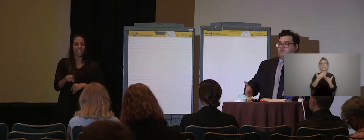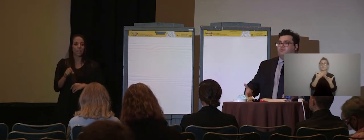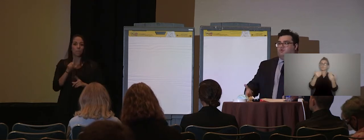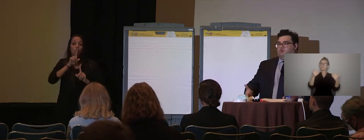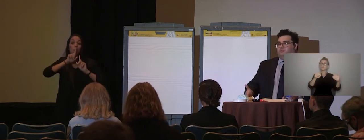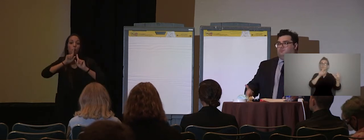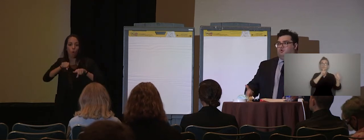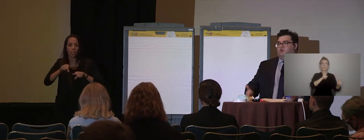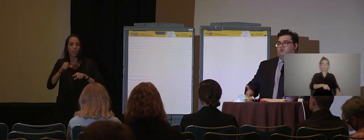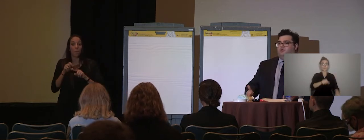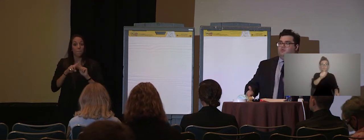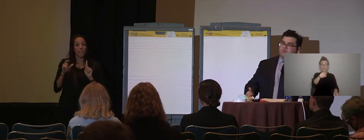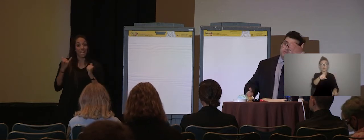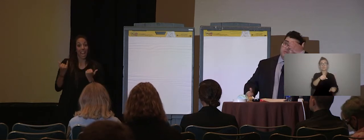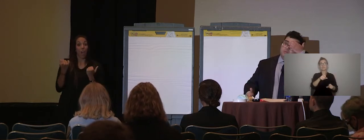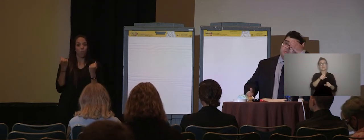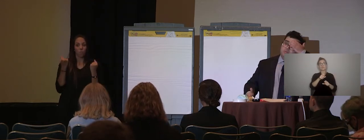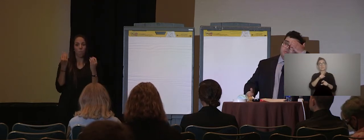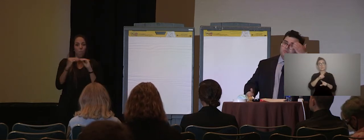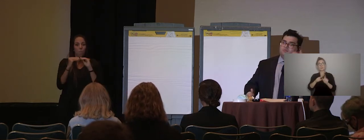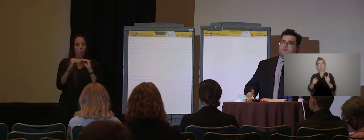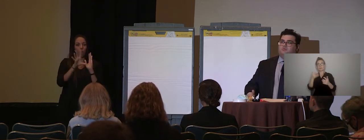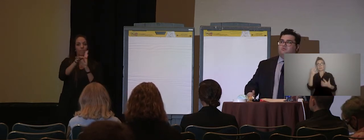is being reported more.